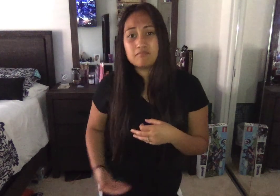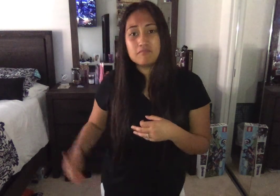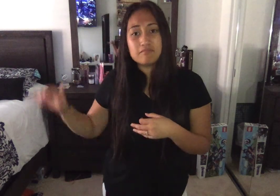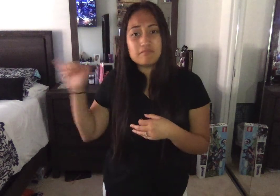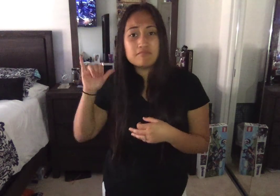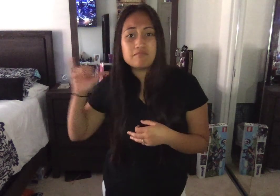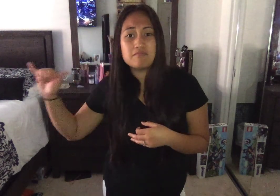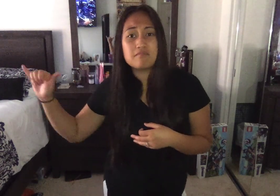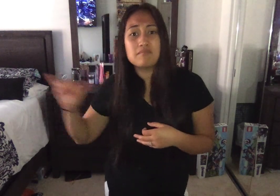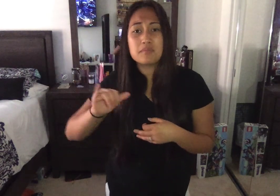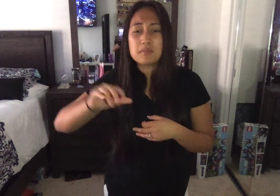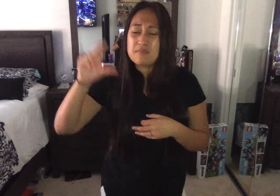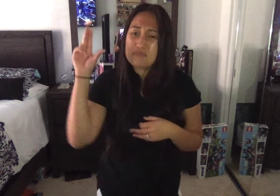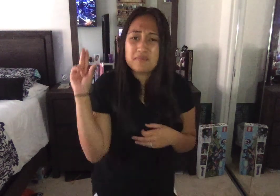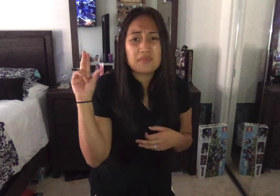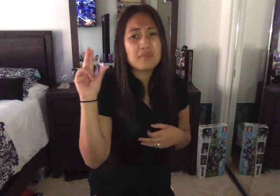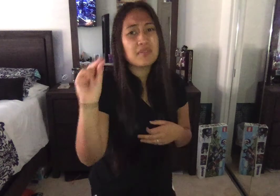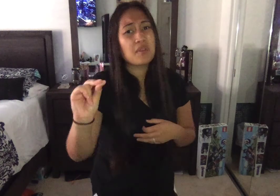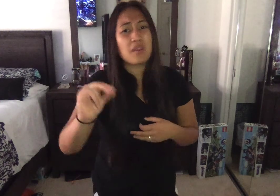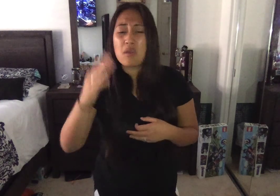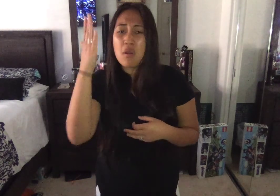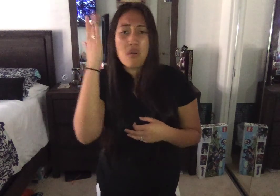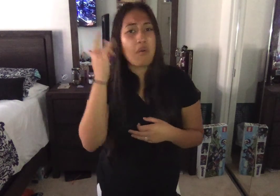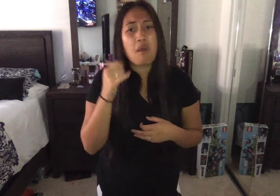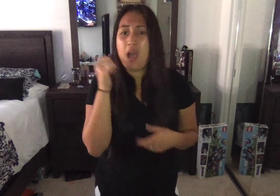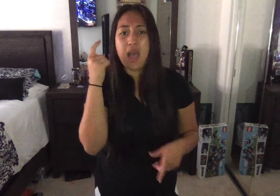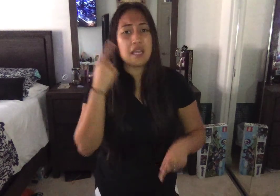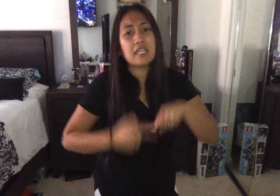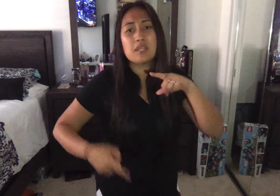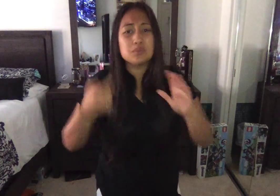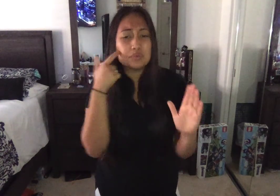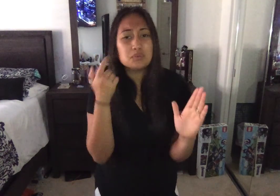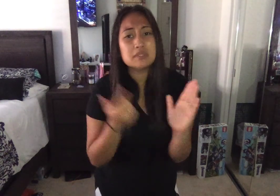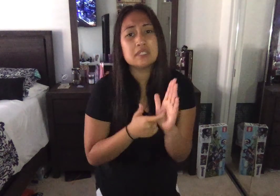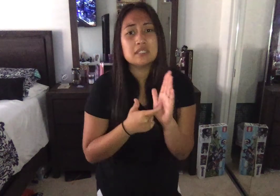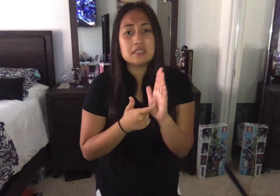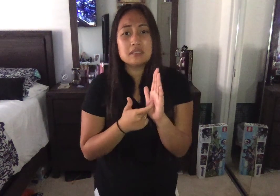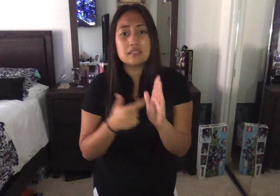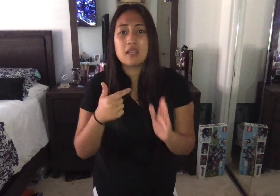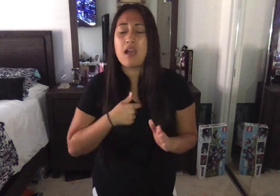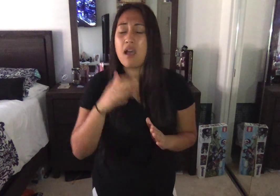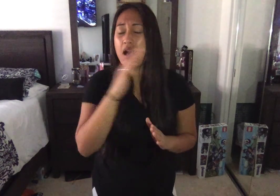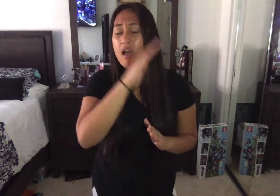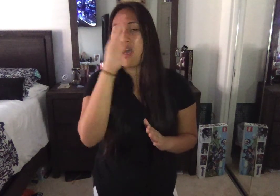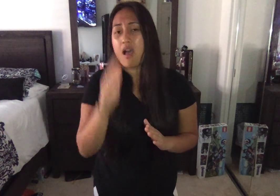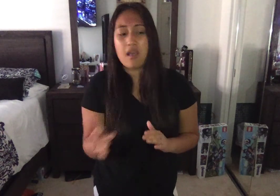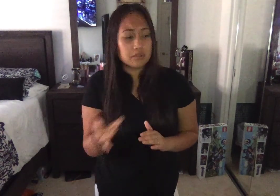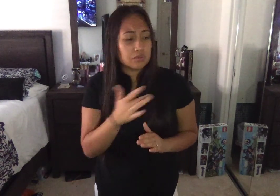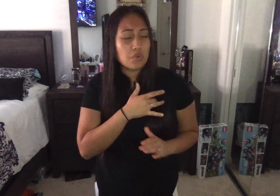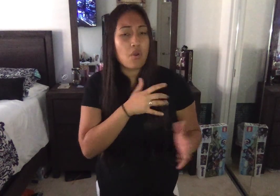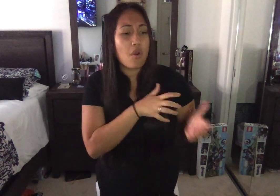nothing like me Darling, why can't you I'll never break your